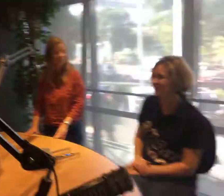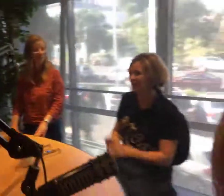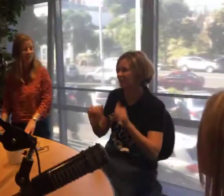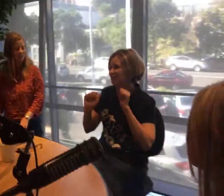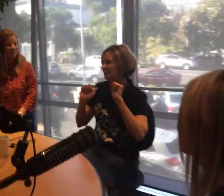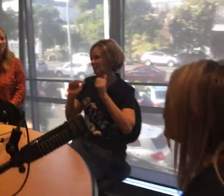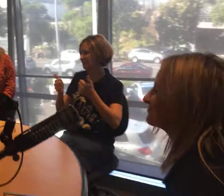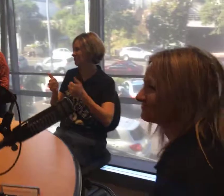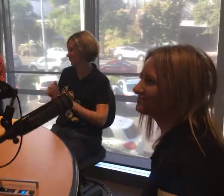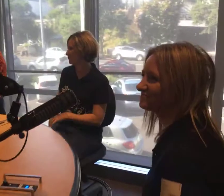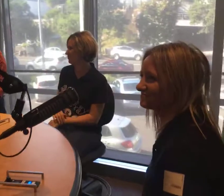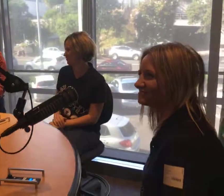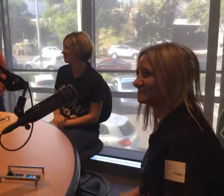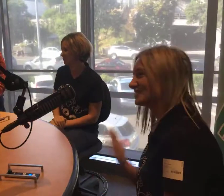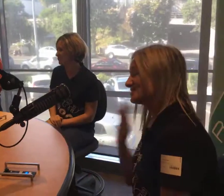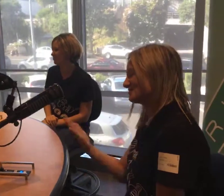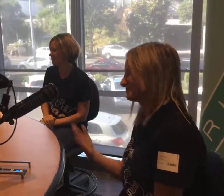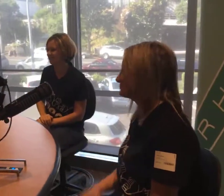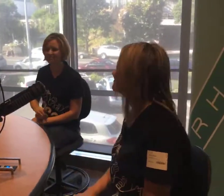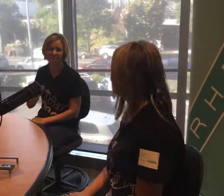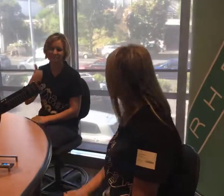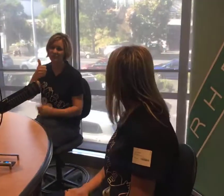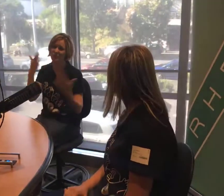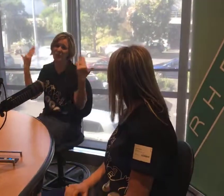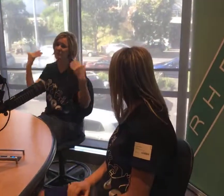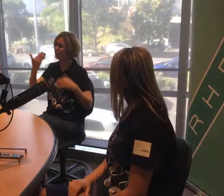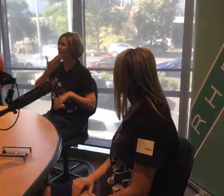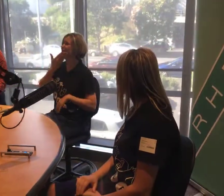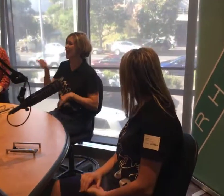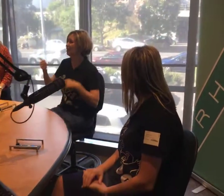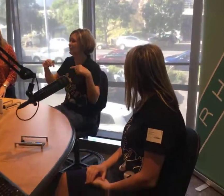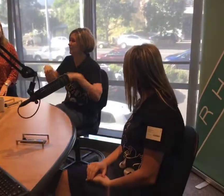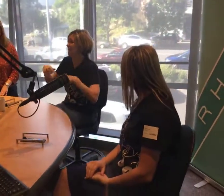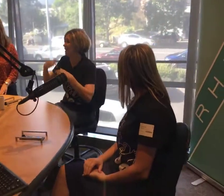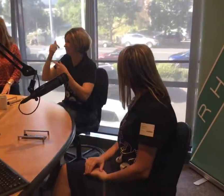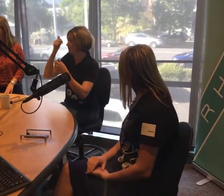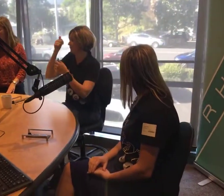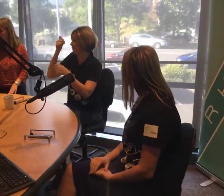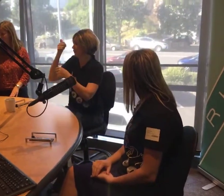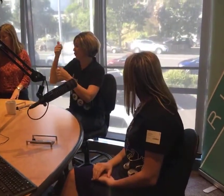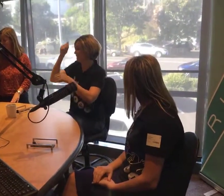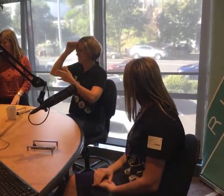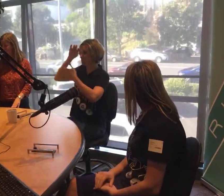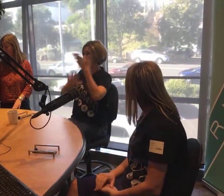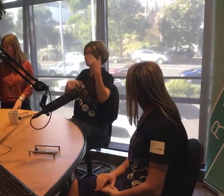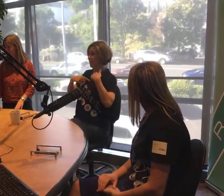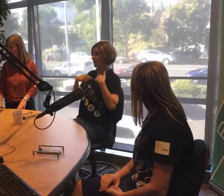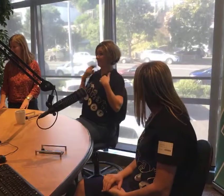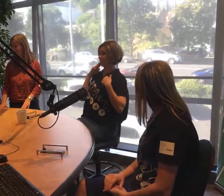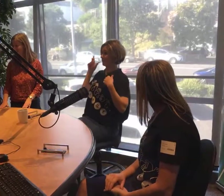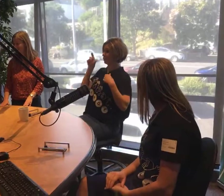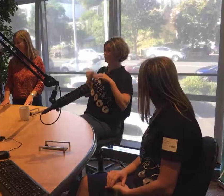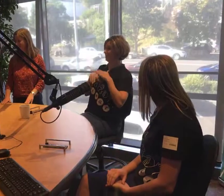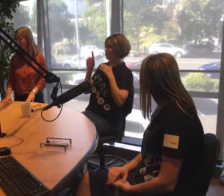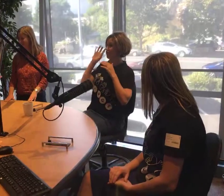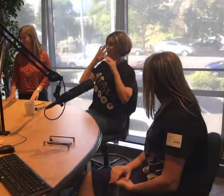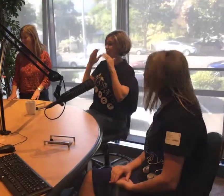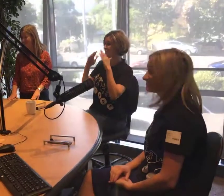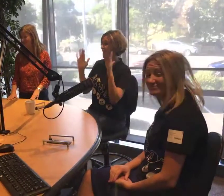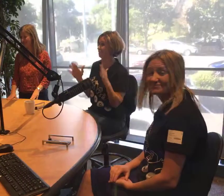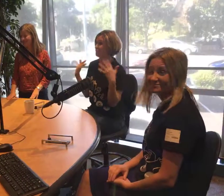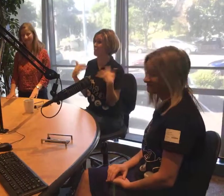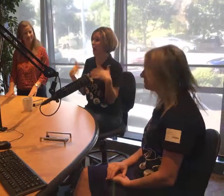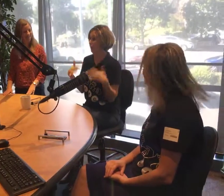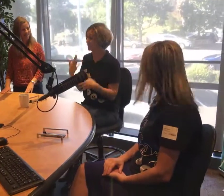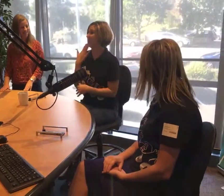your patience. Wonderful to have you in the studio and to be part of You're our program. welcome. Look, it was a pleasure being here. It was a great experience for